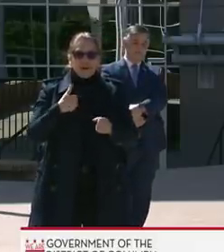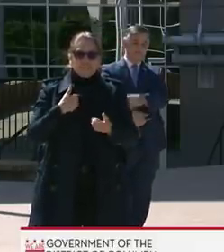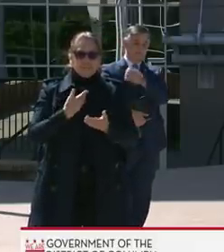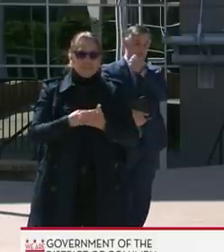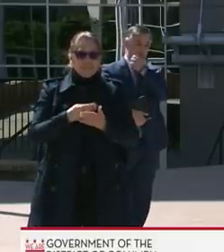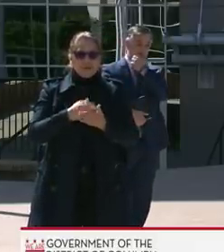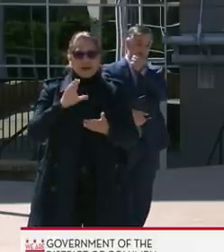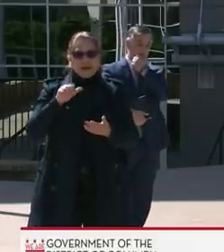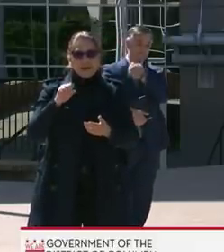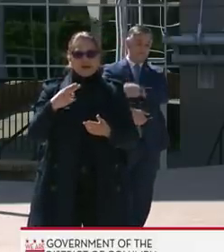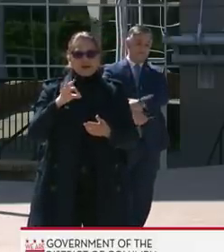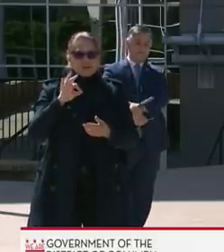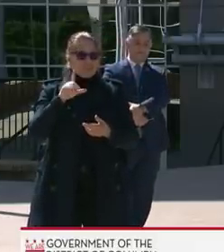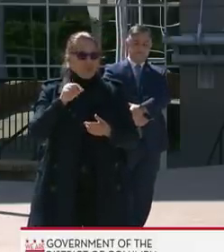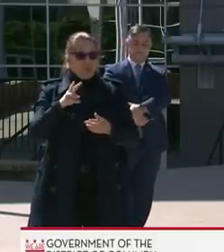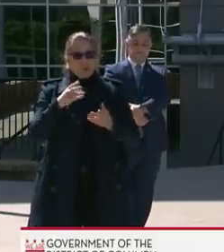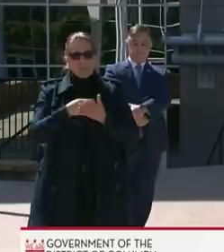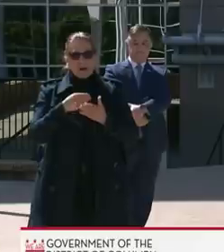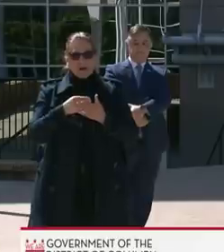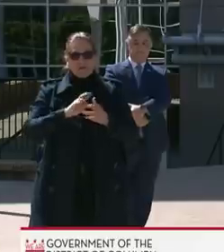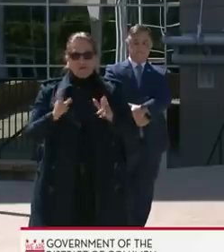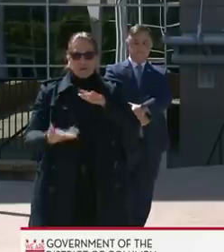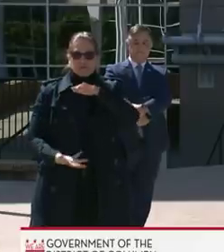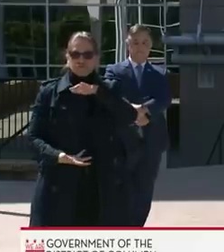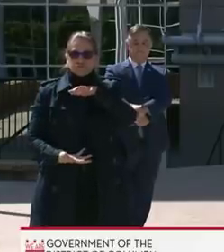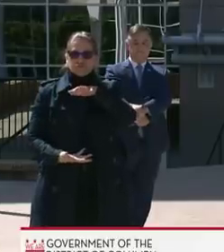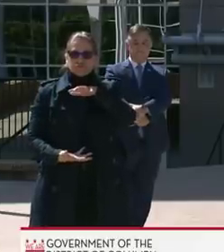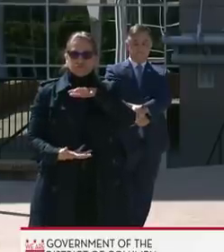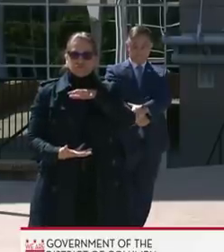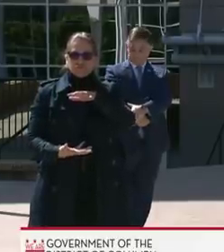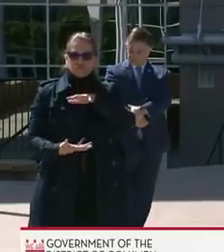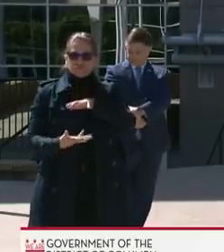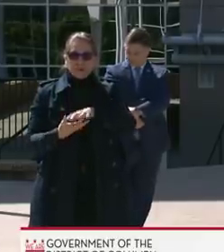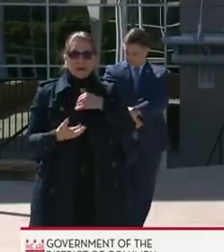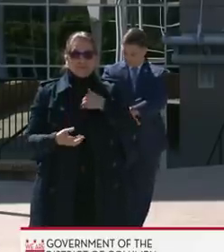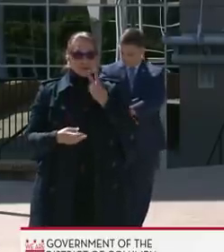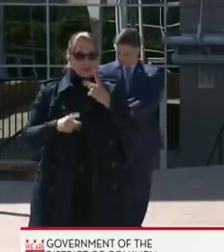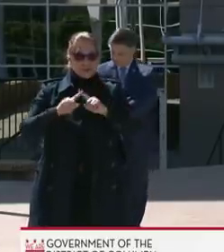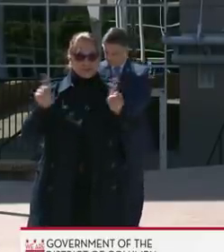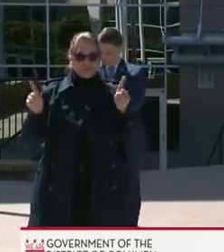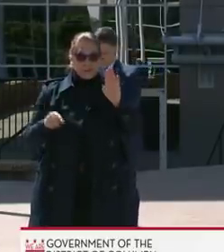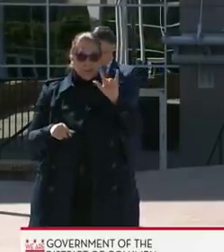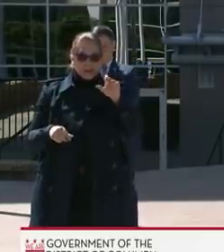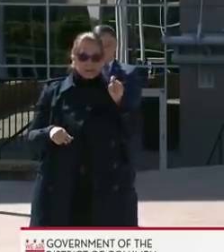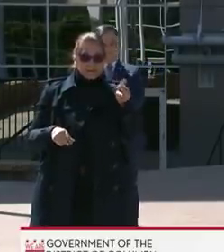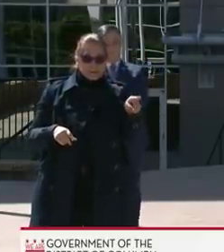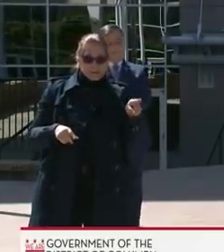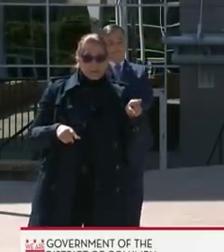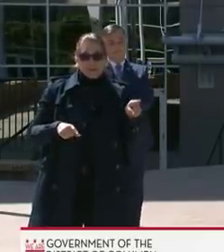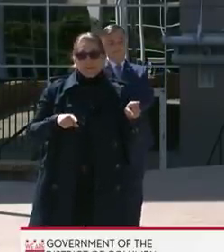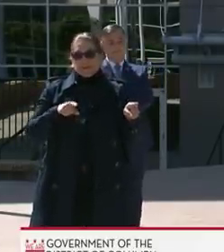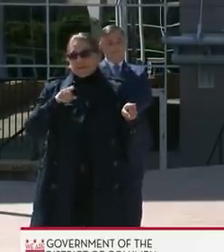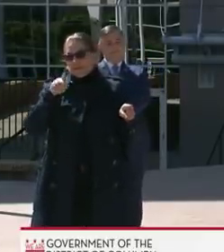Between the two bills, we've been doing our best to address relief for individuals, so